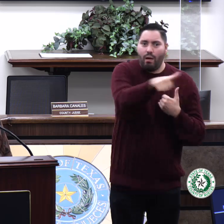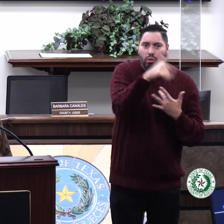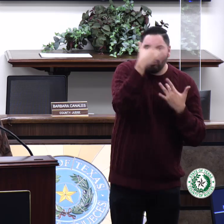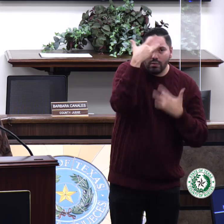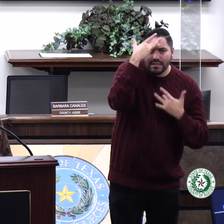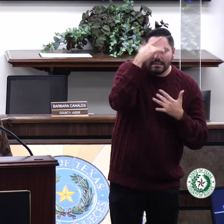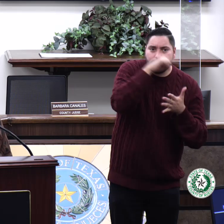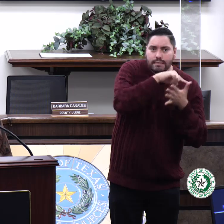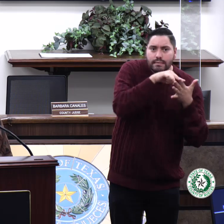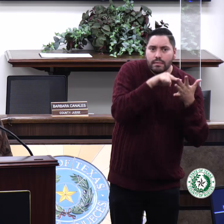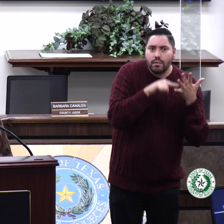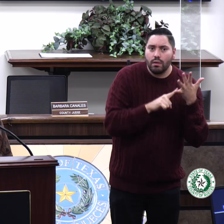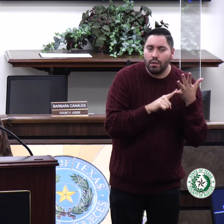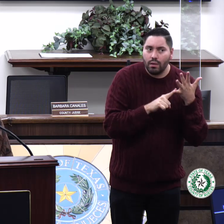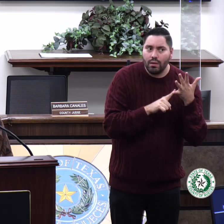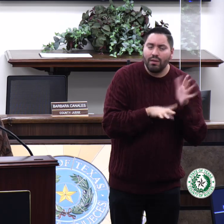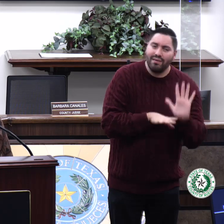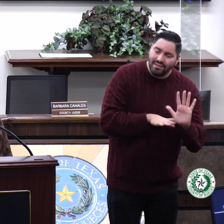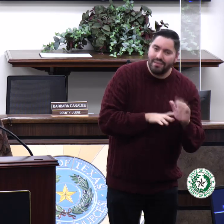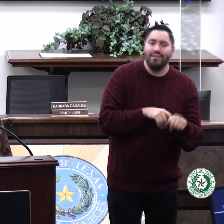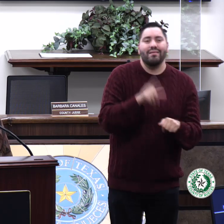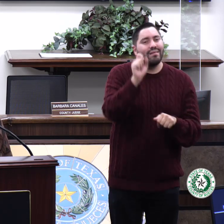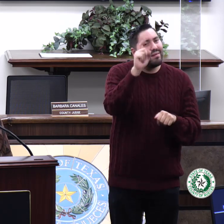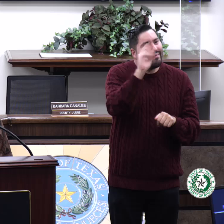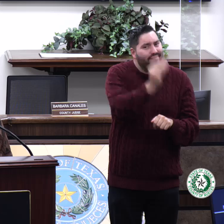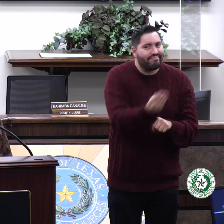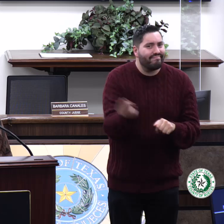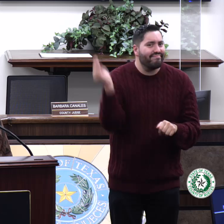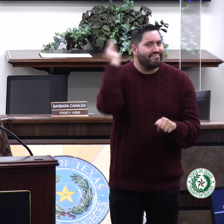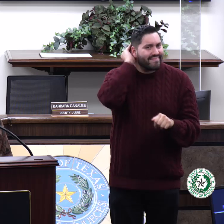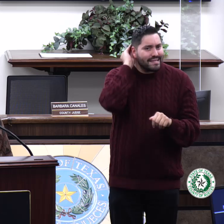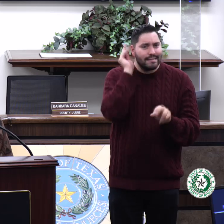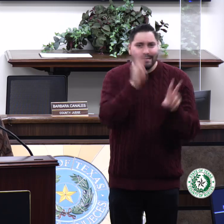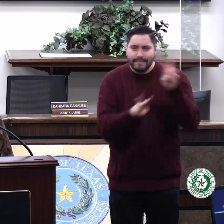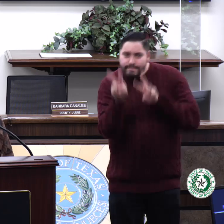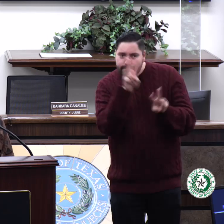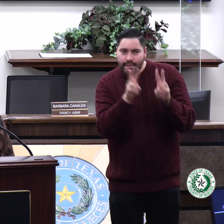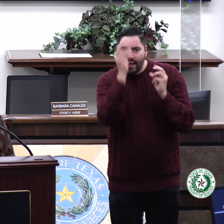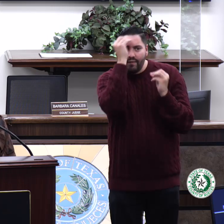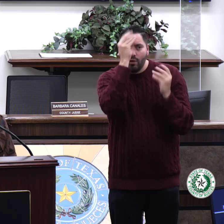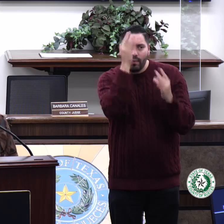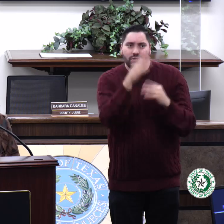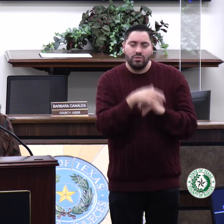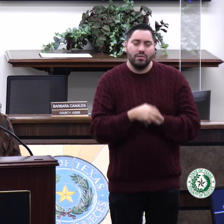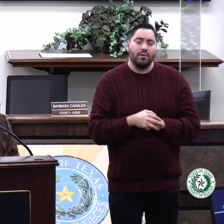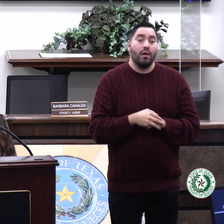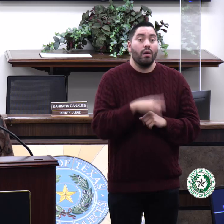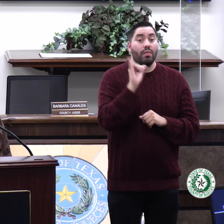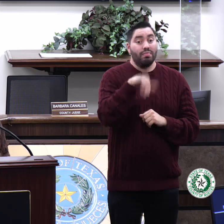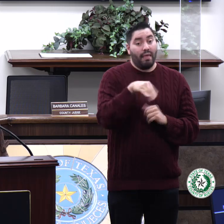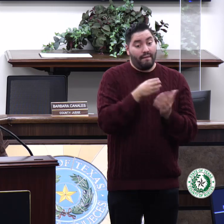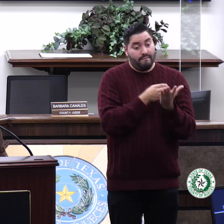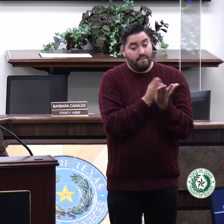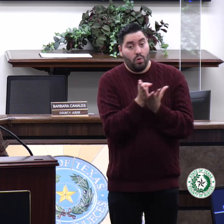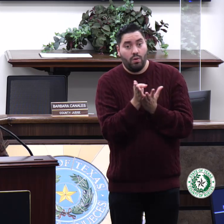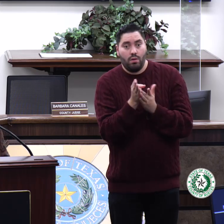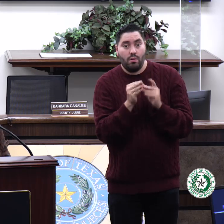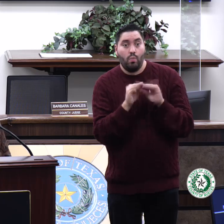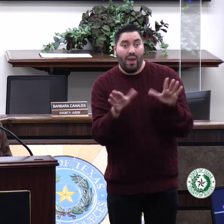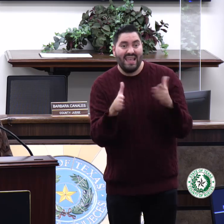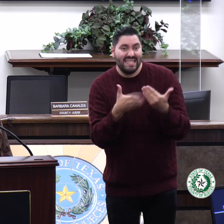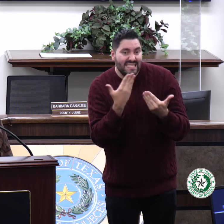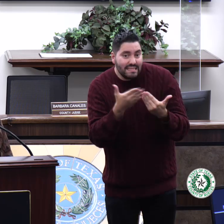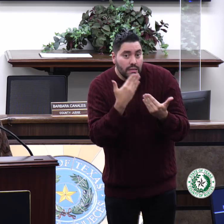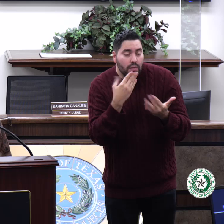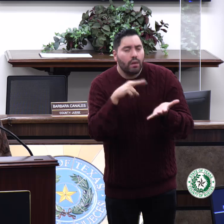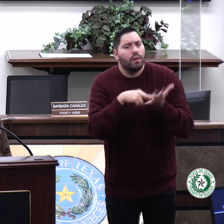so we need to be thoughtful about the information as it comes out. A variant that spreads very easily can pose a deadly risk